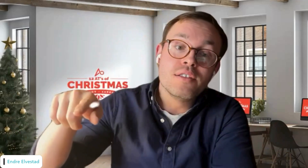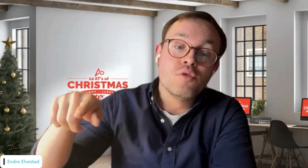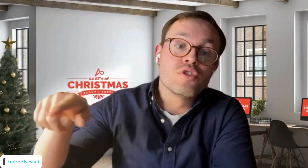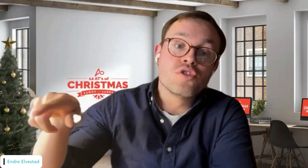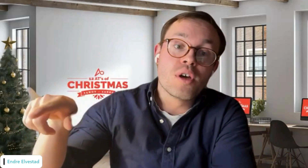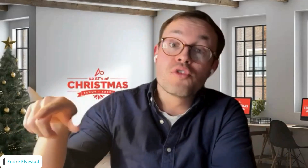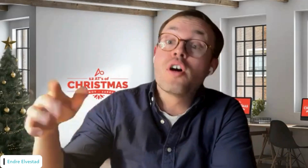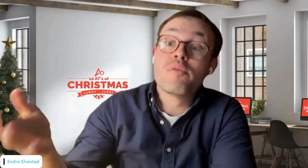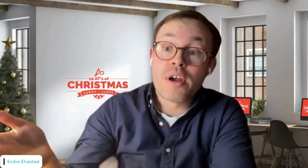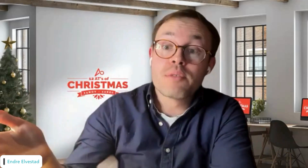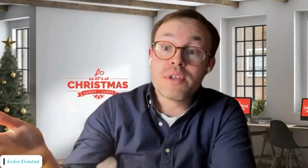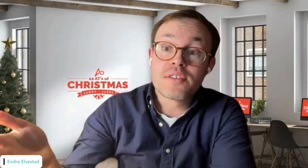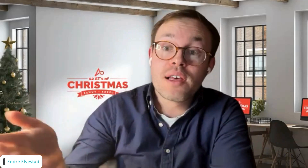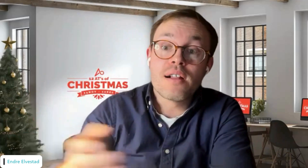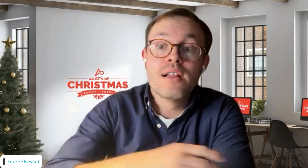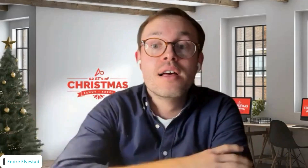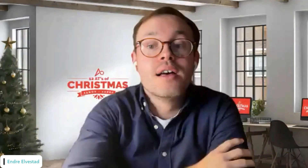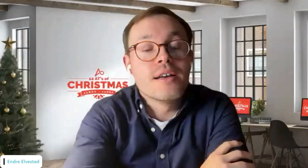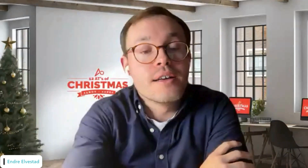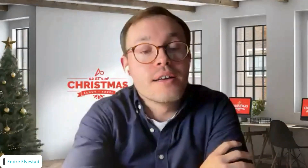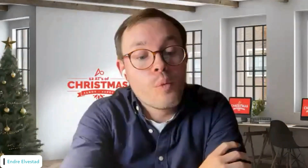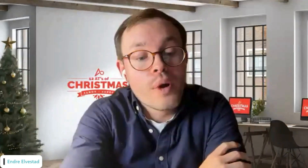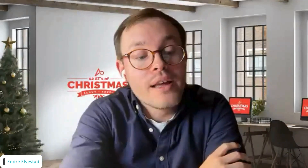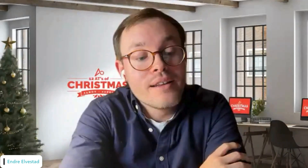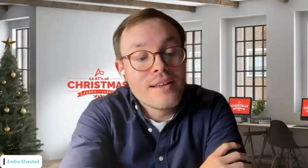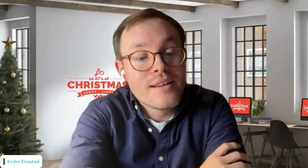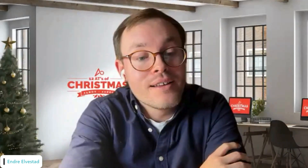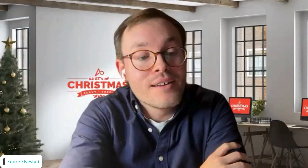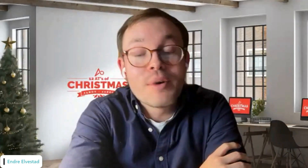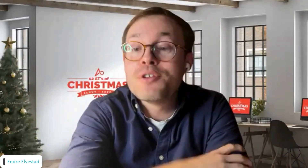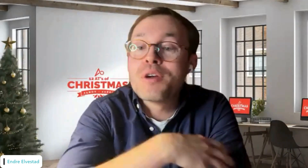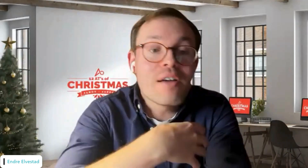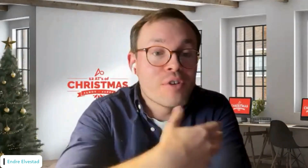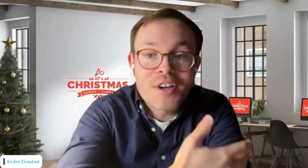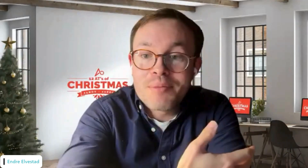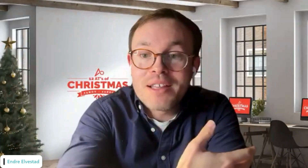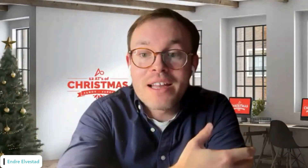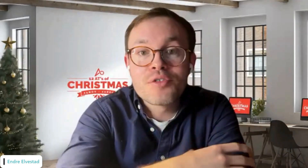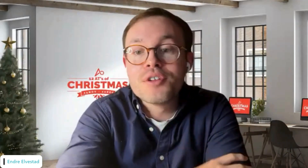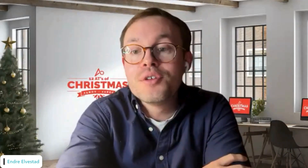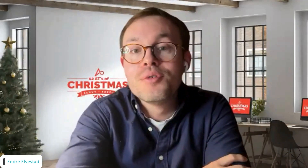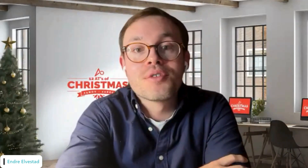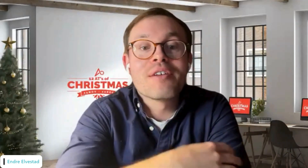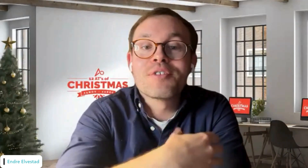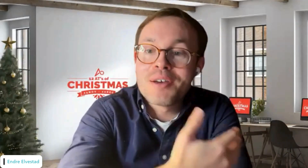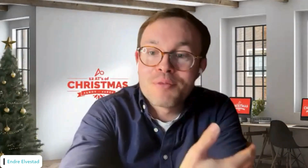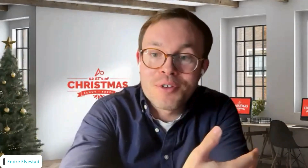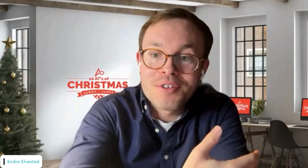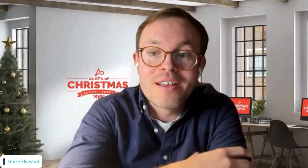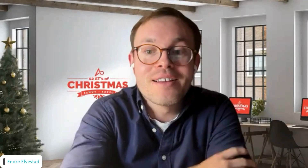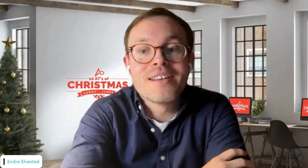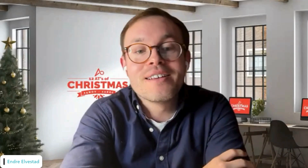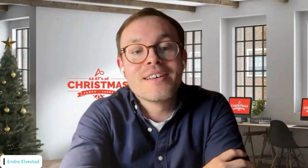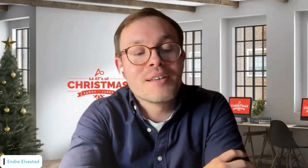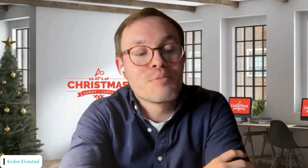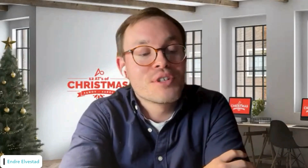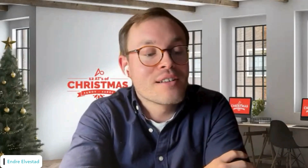usage numbers of Bright BSL when every time that is on the news, or every time there's a